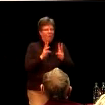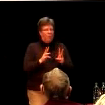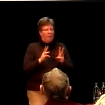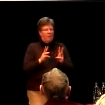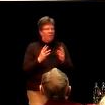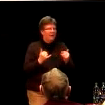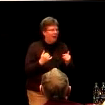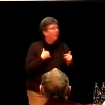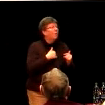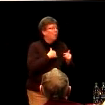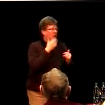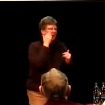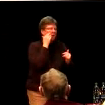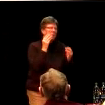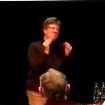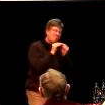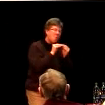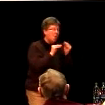more dynamic system.